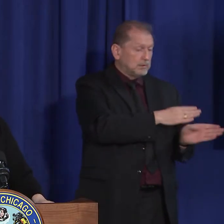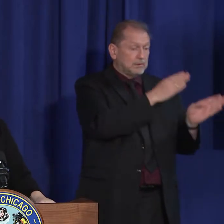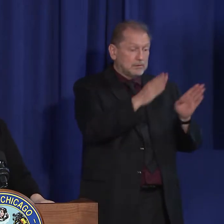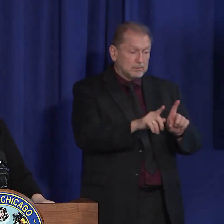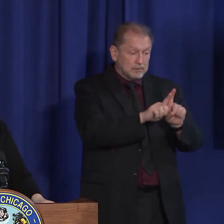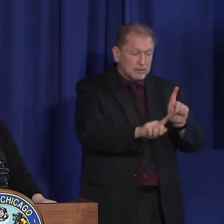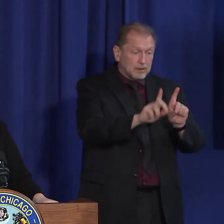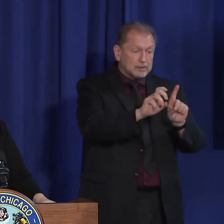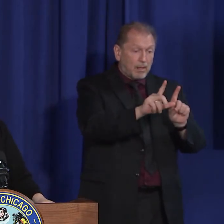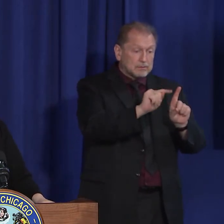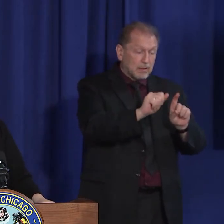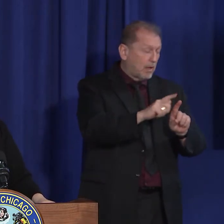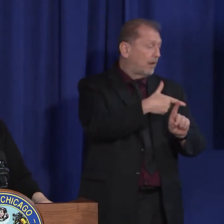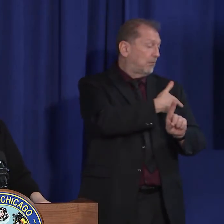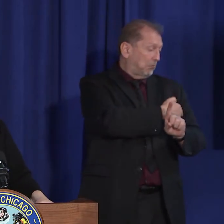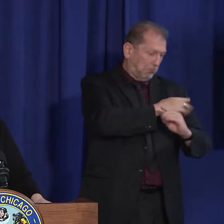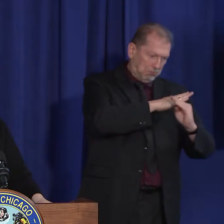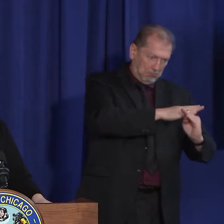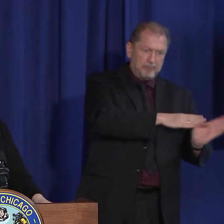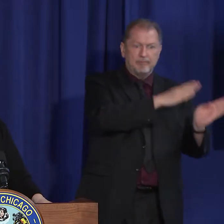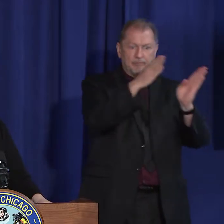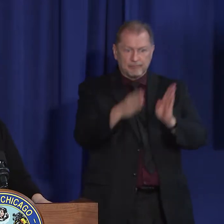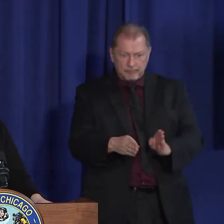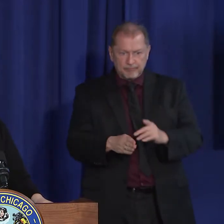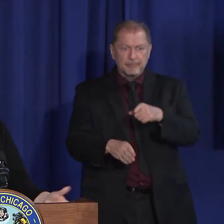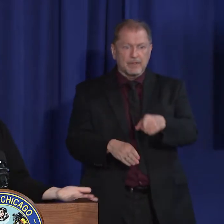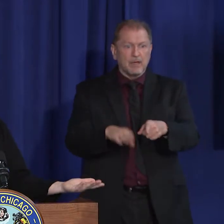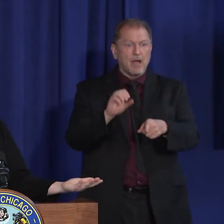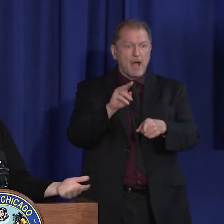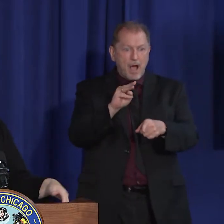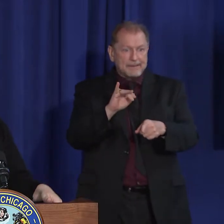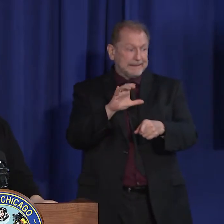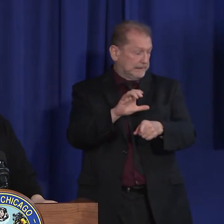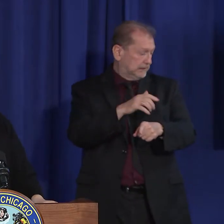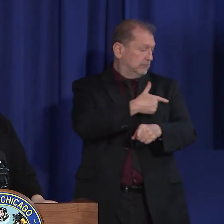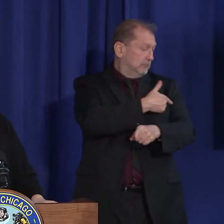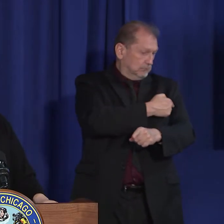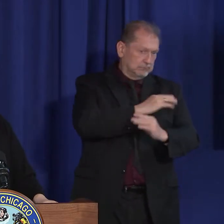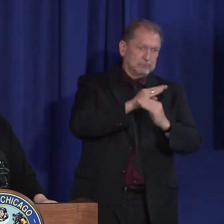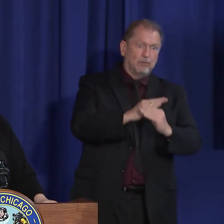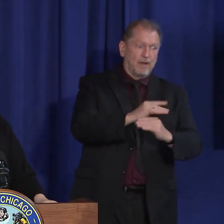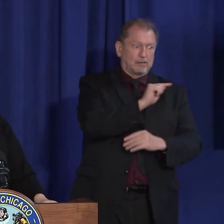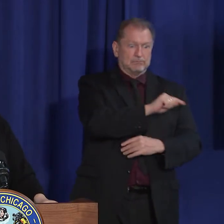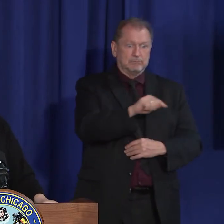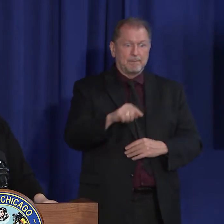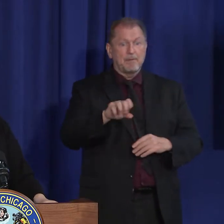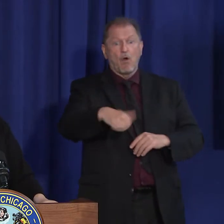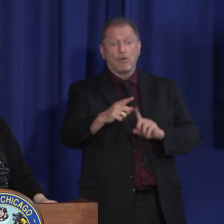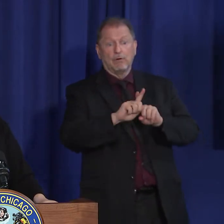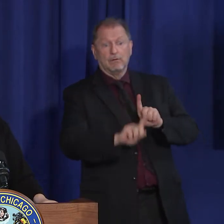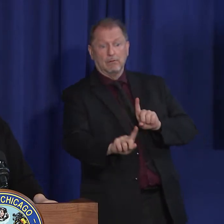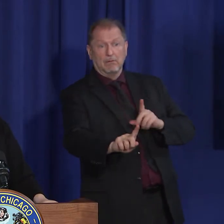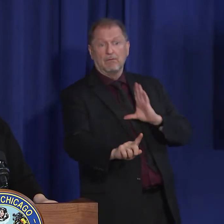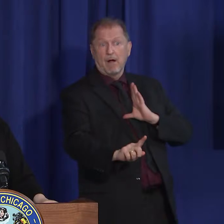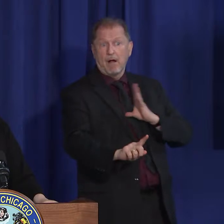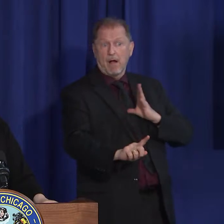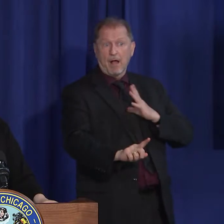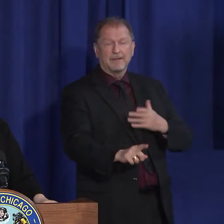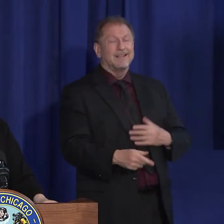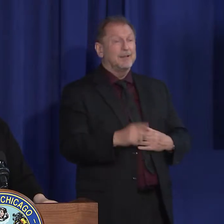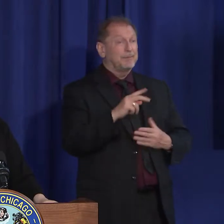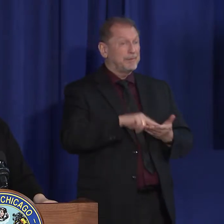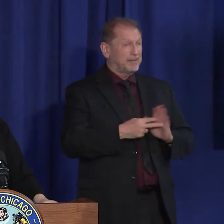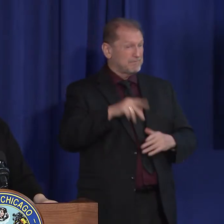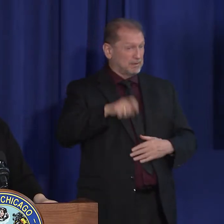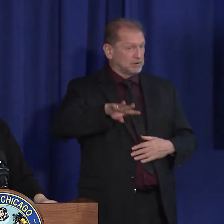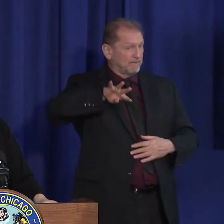dose and anything like that for months, if even ever. So I certainly am feeling way